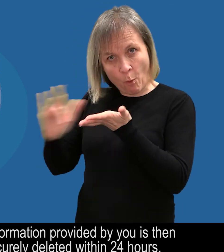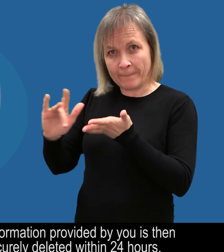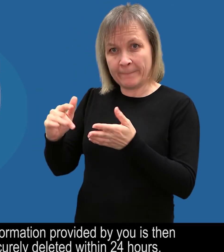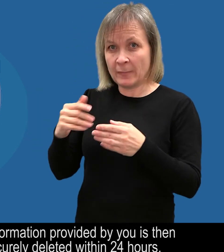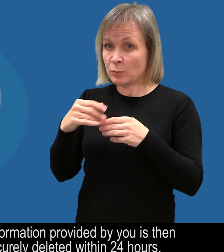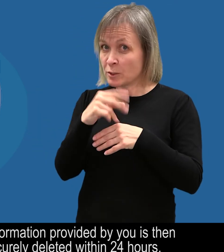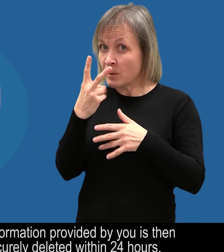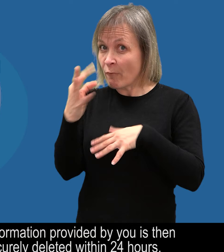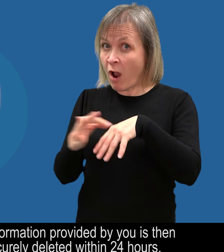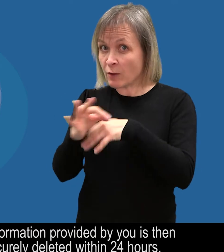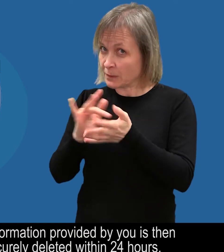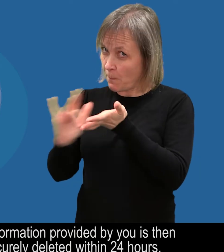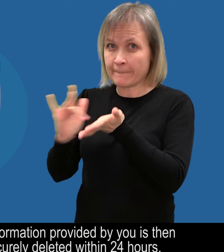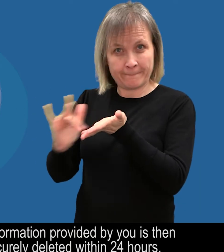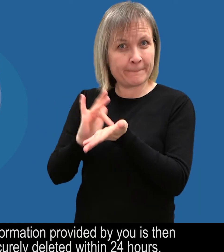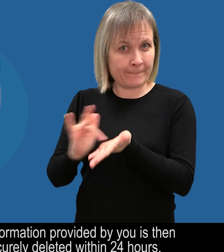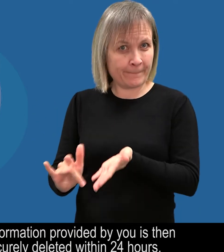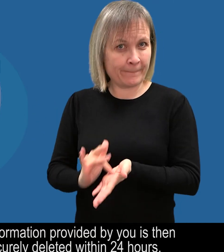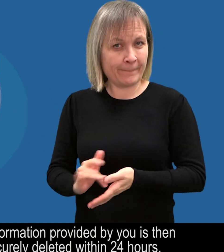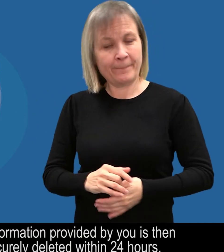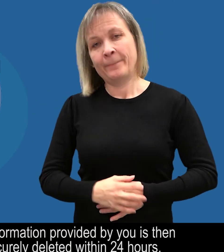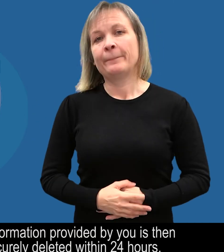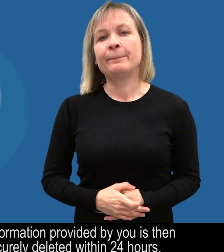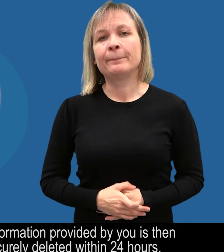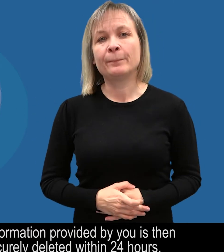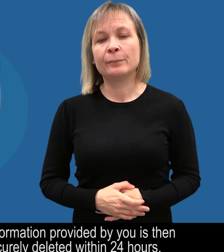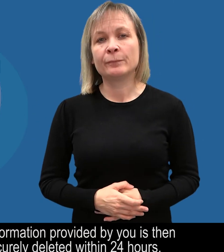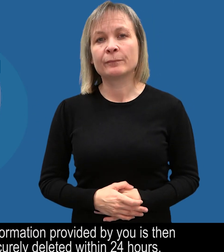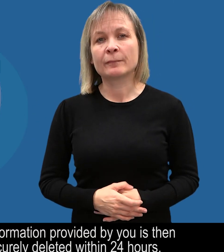by you is then securely deleted within 24 hours.